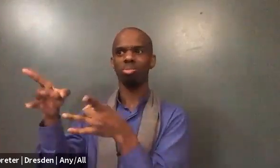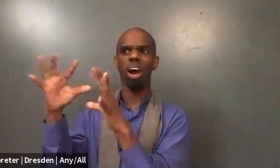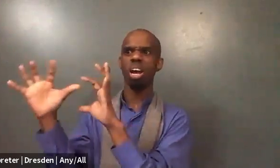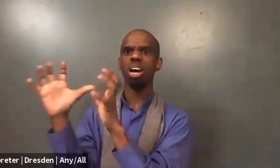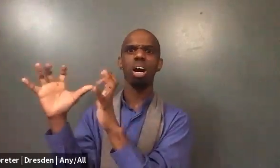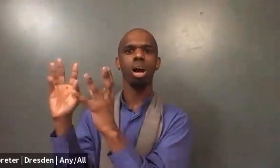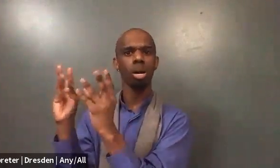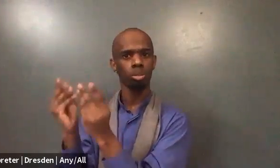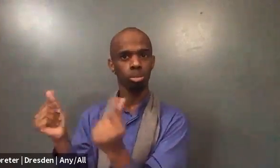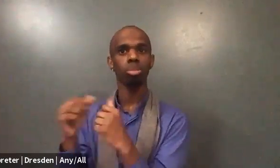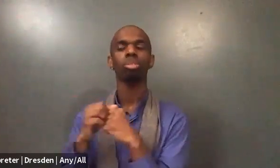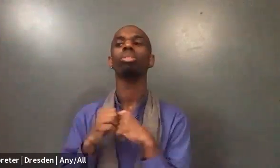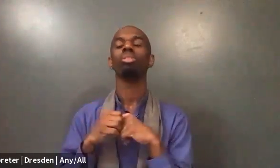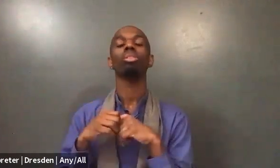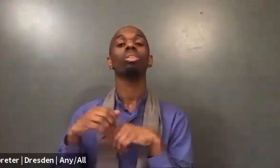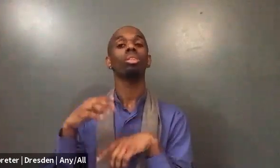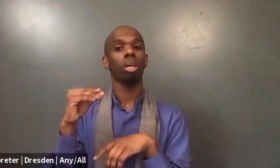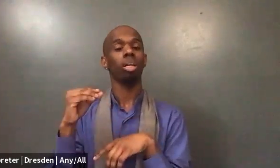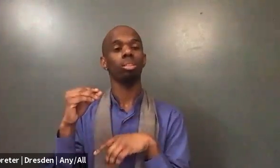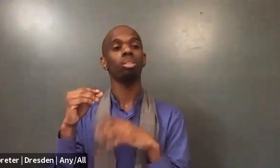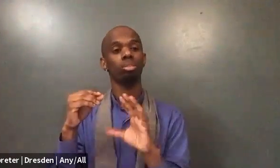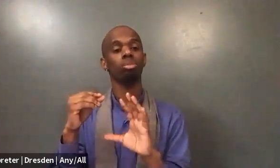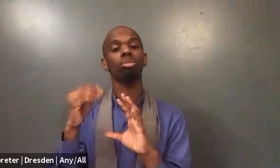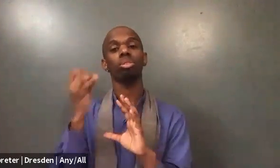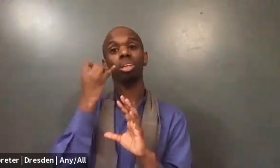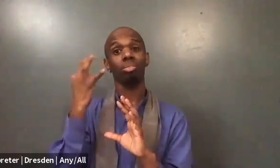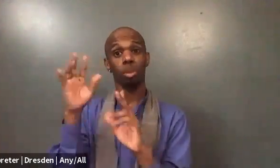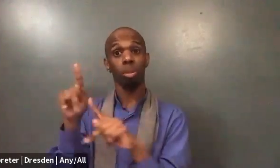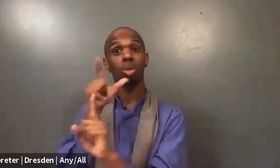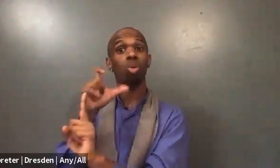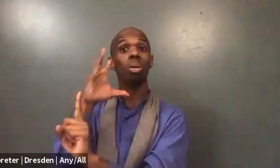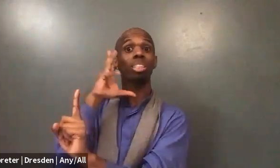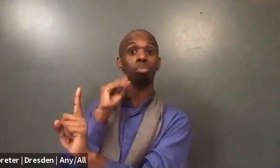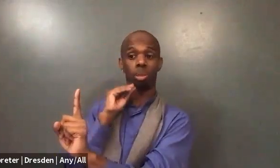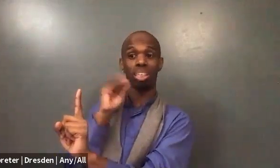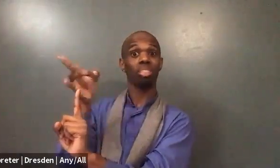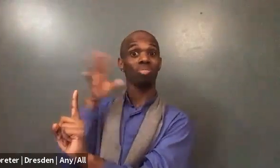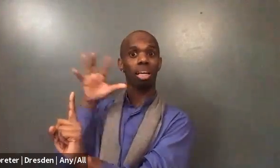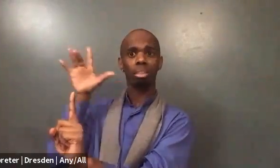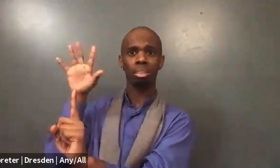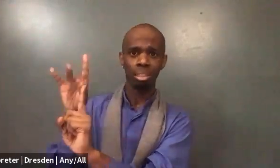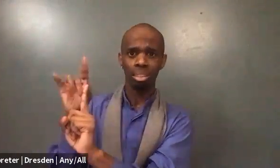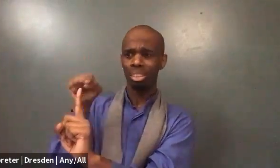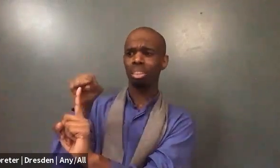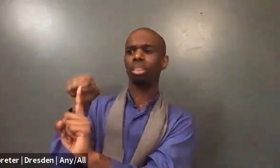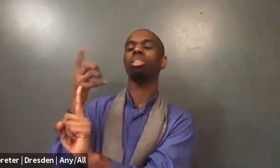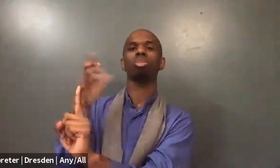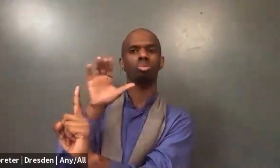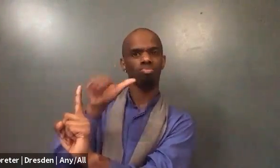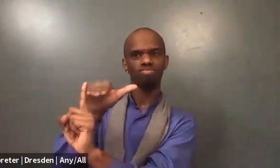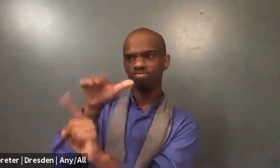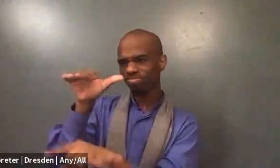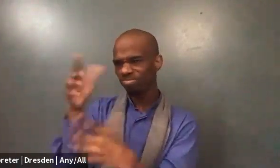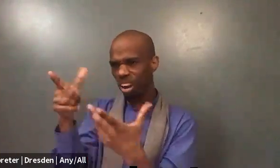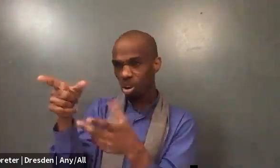and others, but just to go up to that person who has experienced violence and ask them, are they okay? Do they need any support? You know, give them